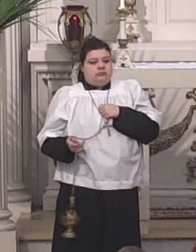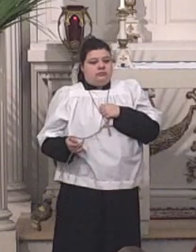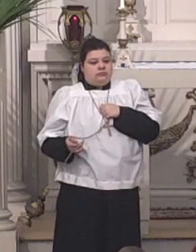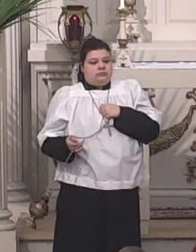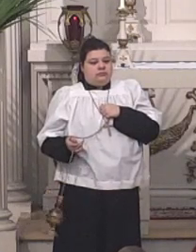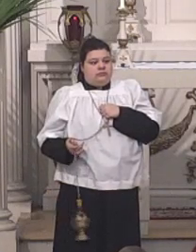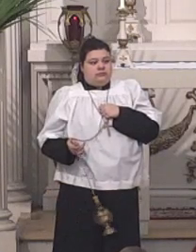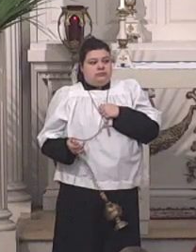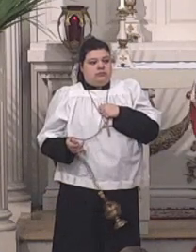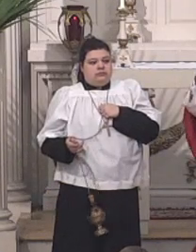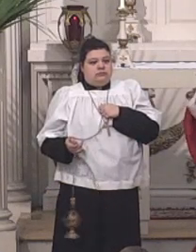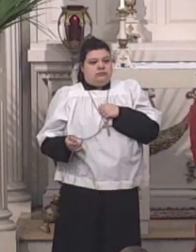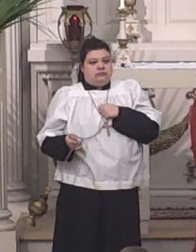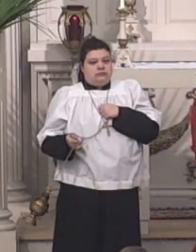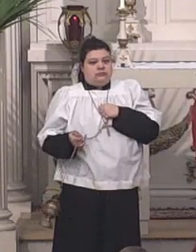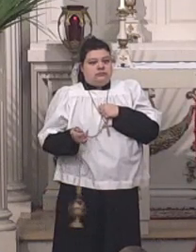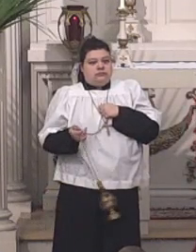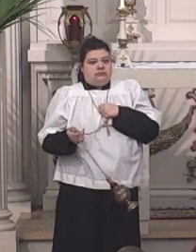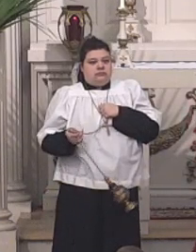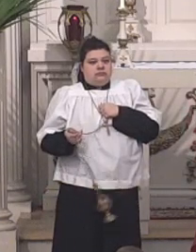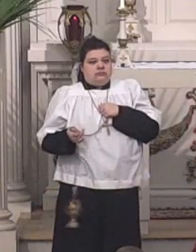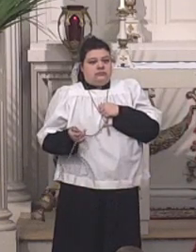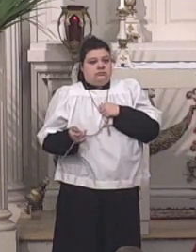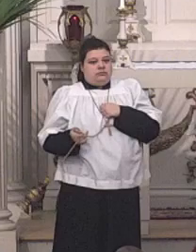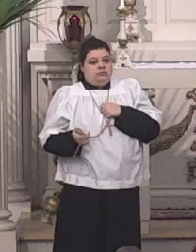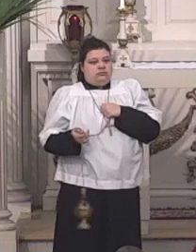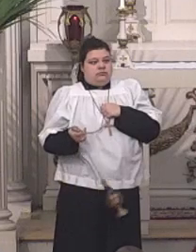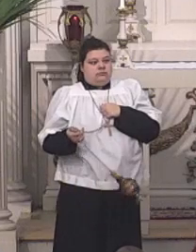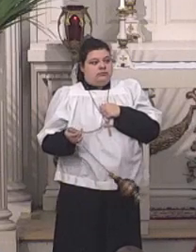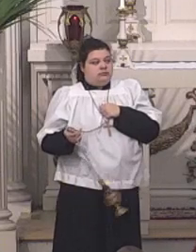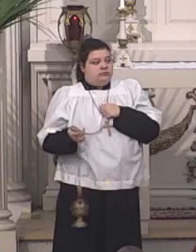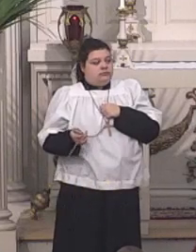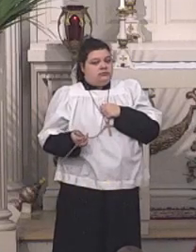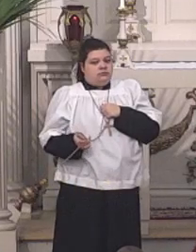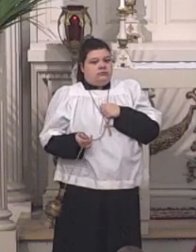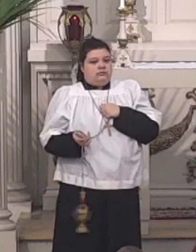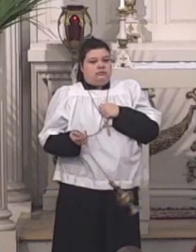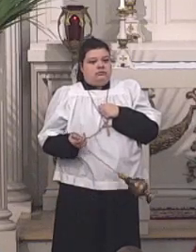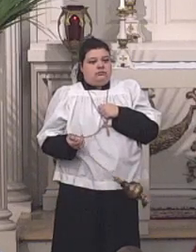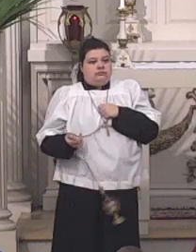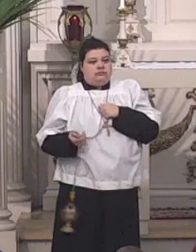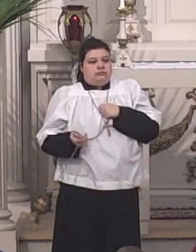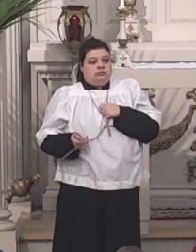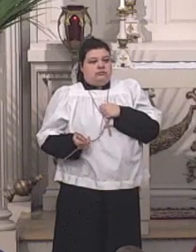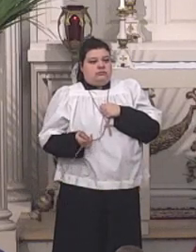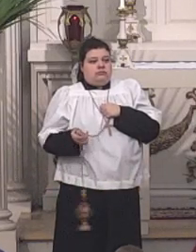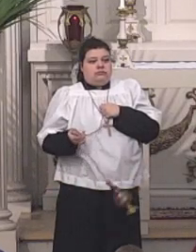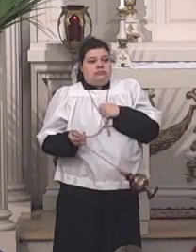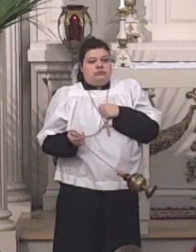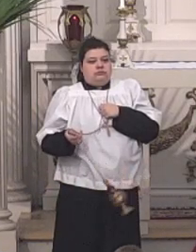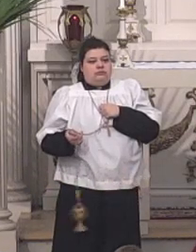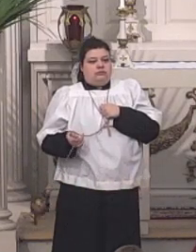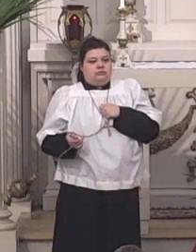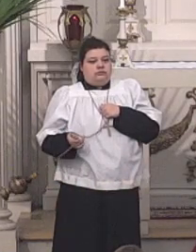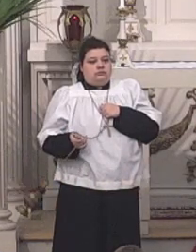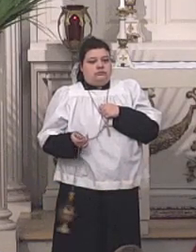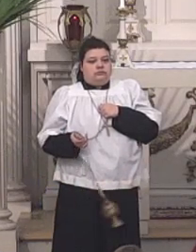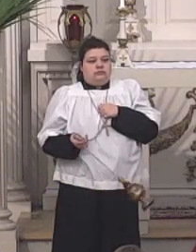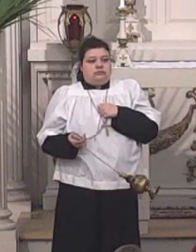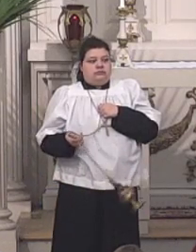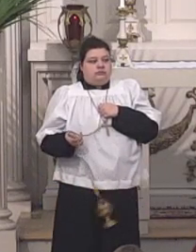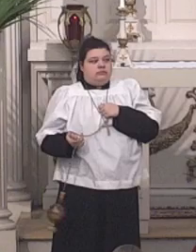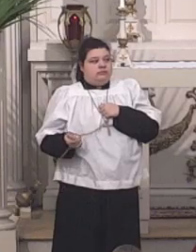Father, all things are possible to you. Take this cup away from me, but not what I